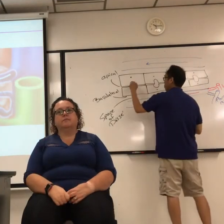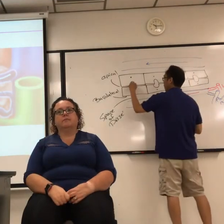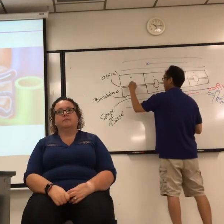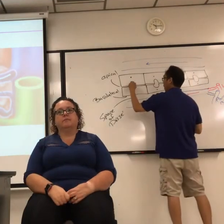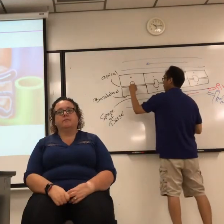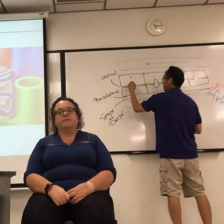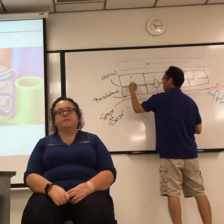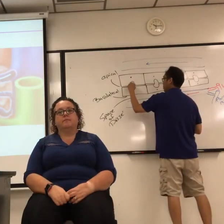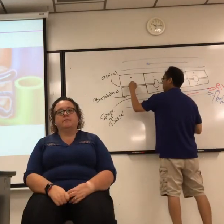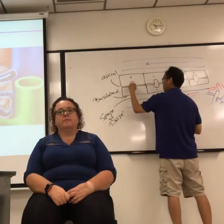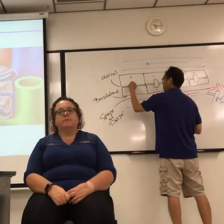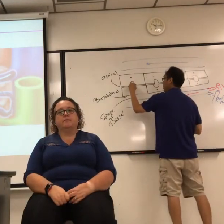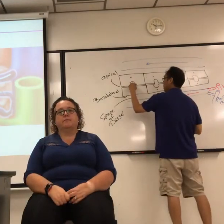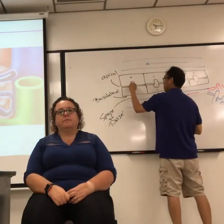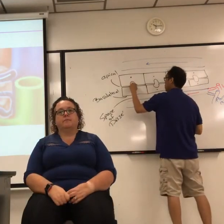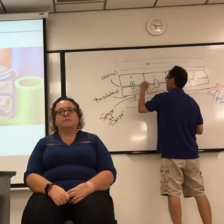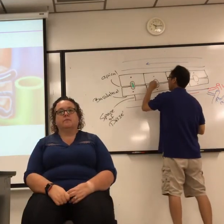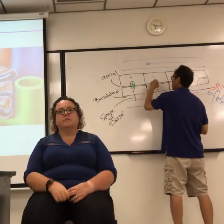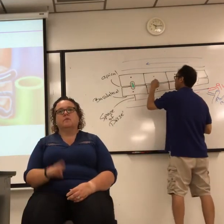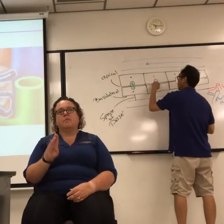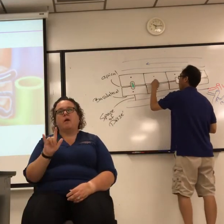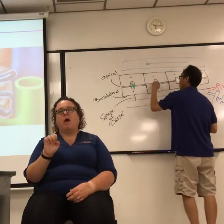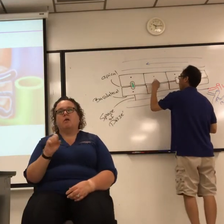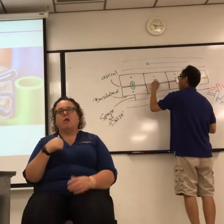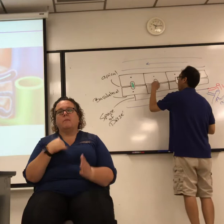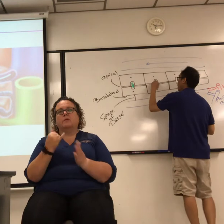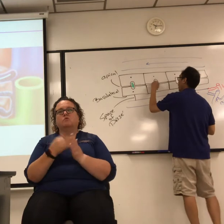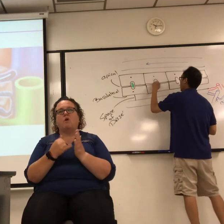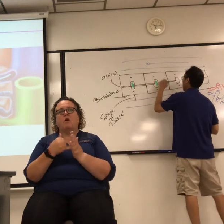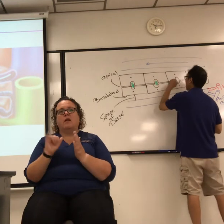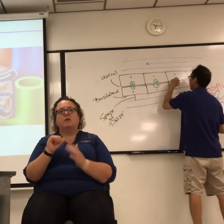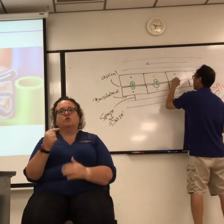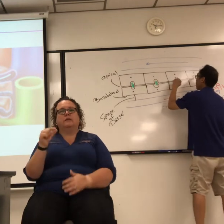So I'll draw bile in here as green.